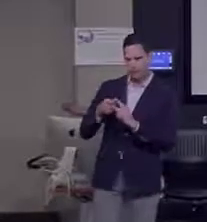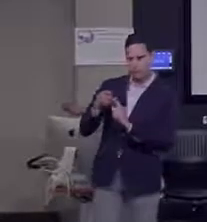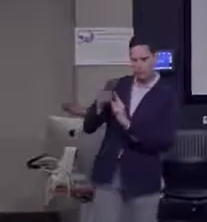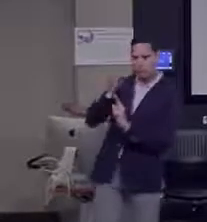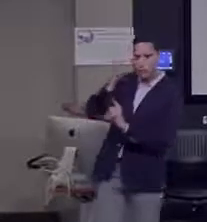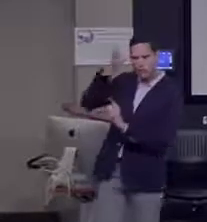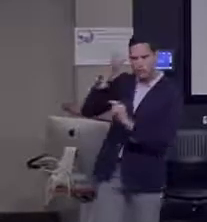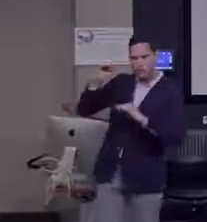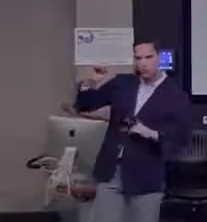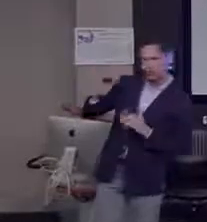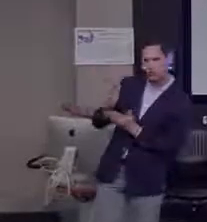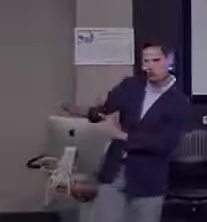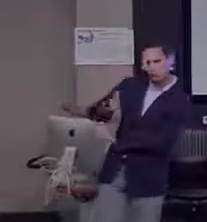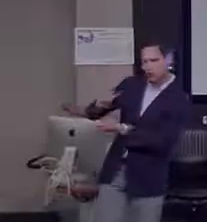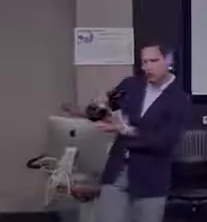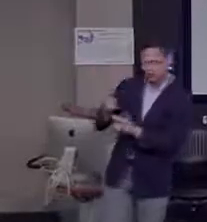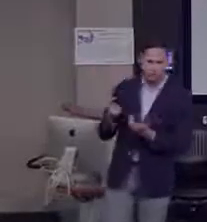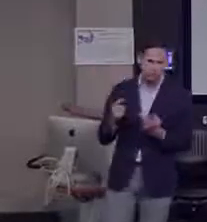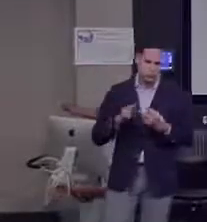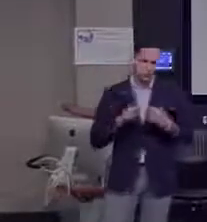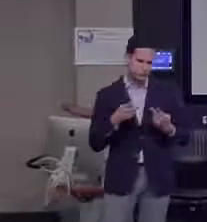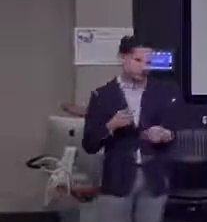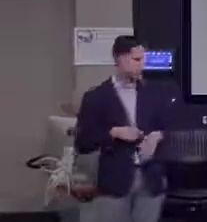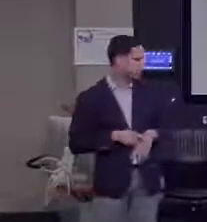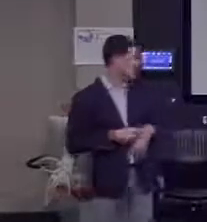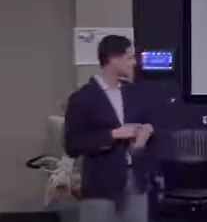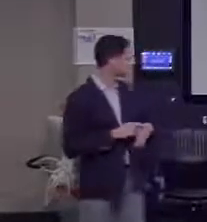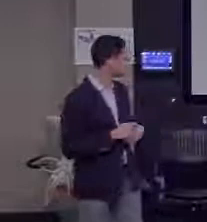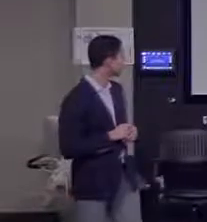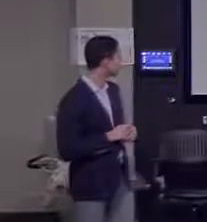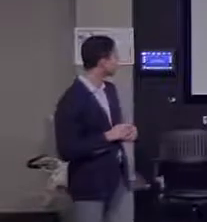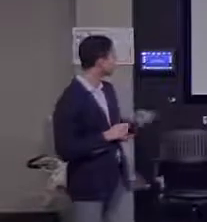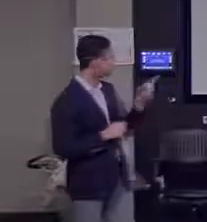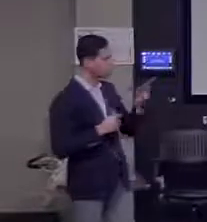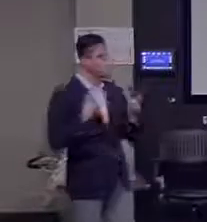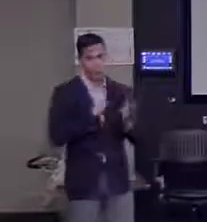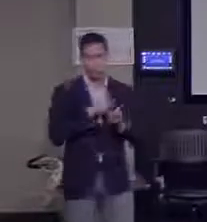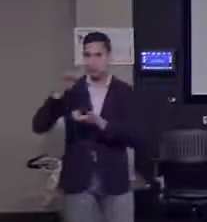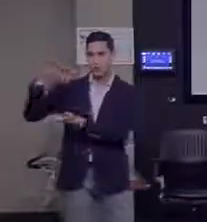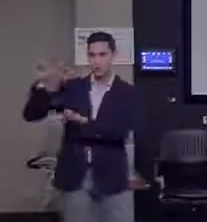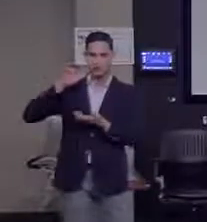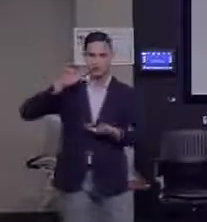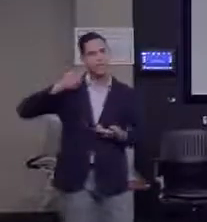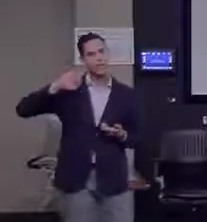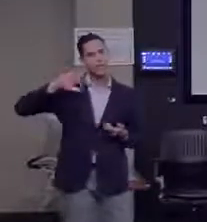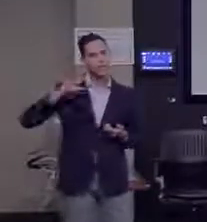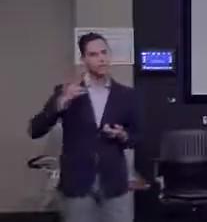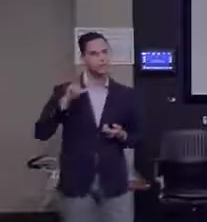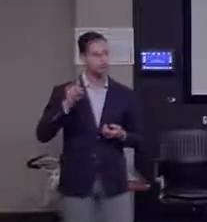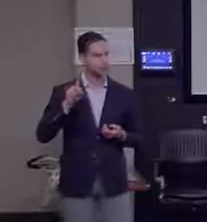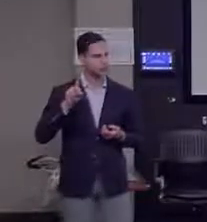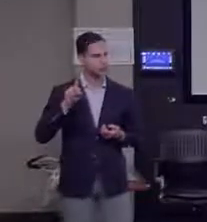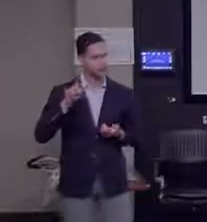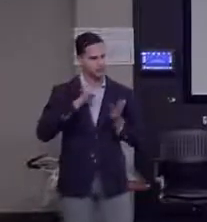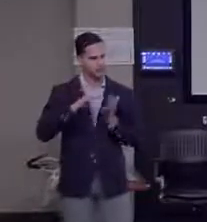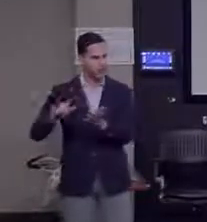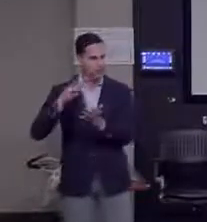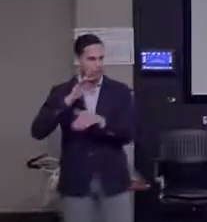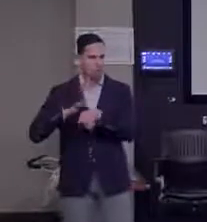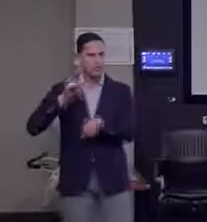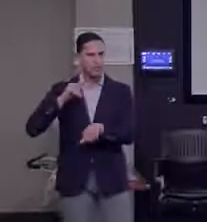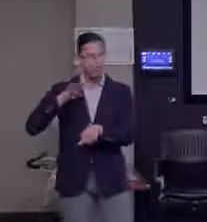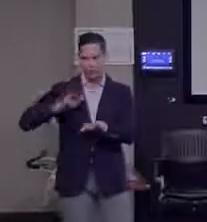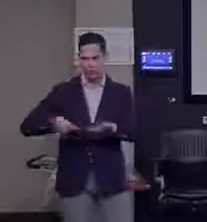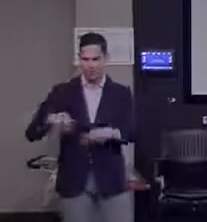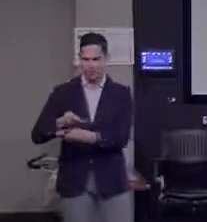child? Secondary data analysis from the NICHD study of early child care served as